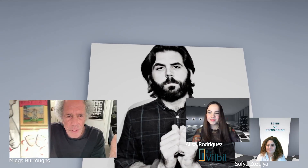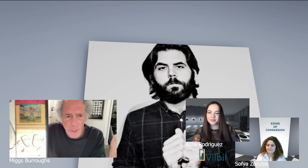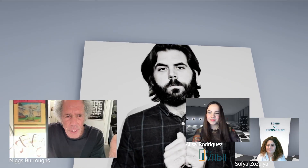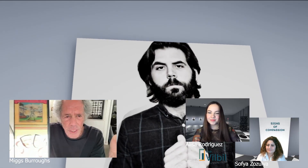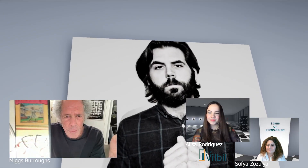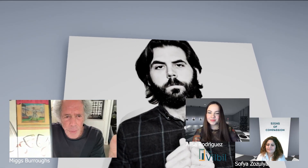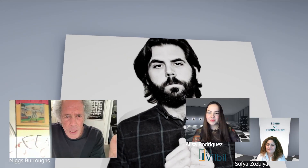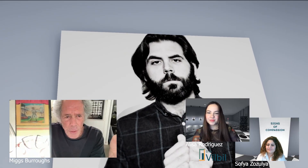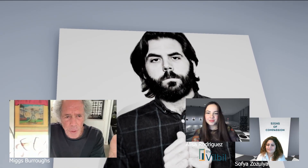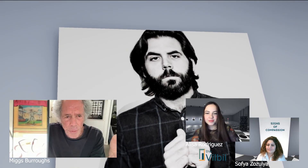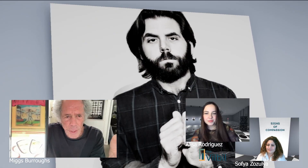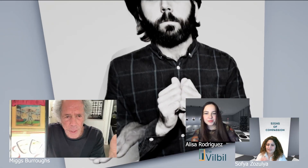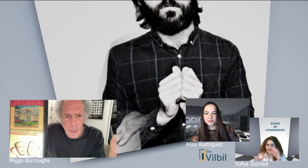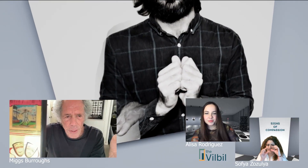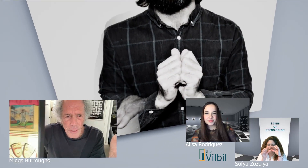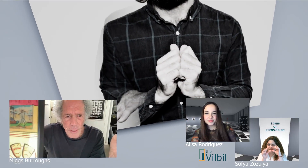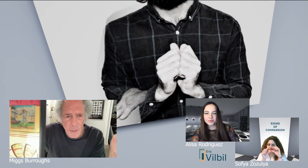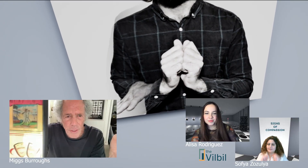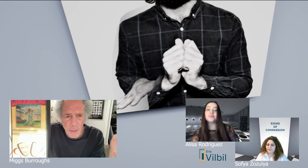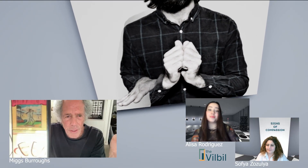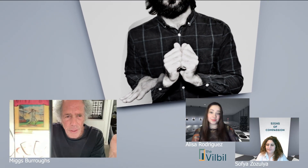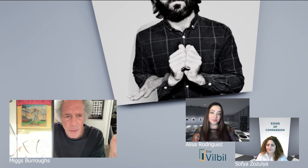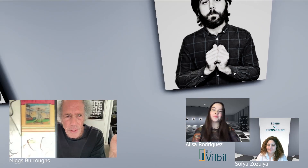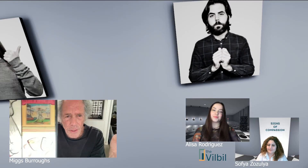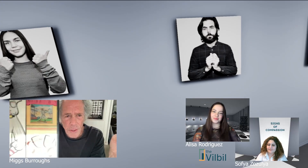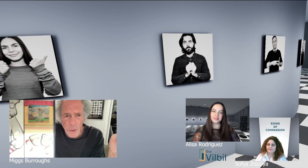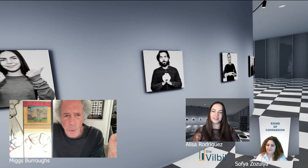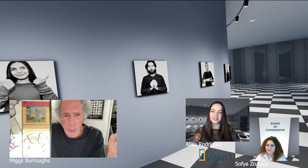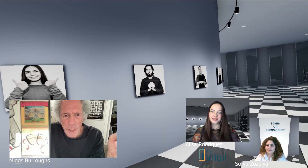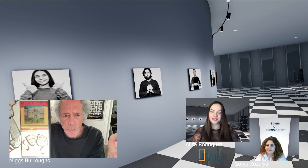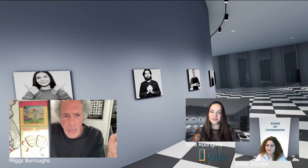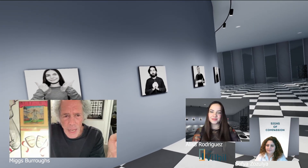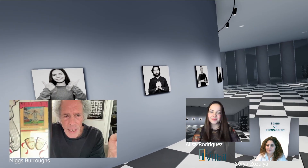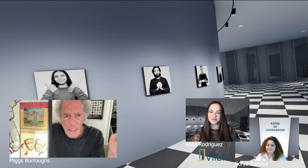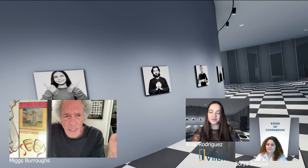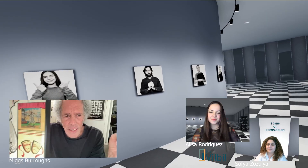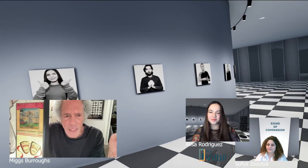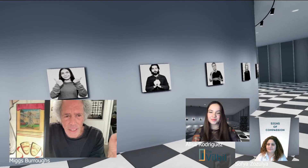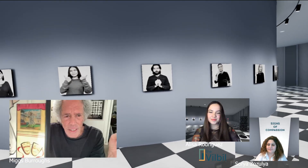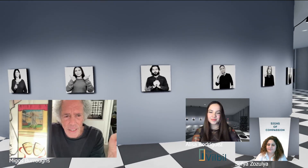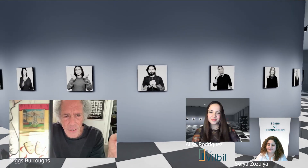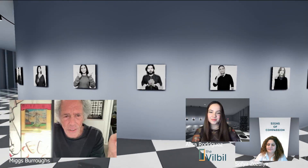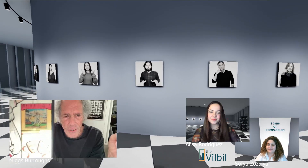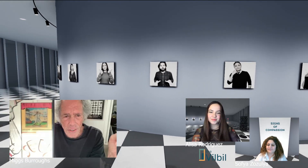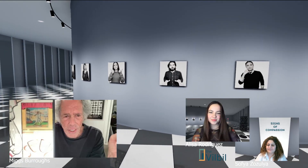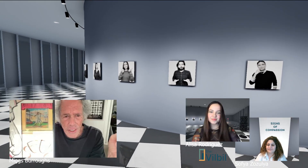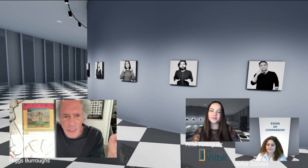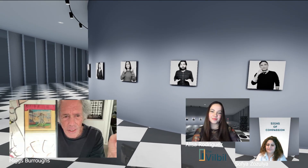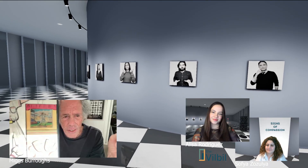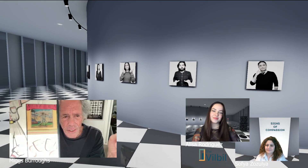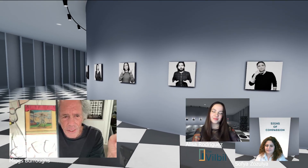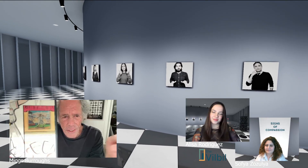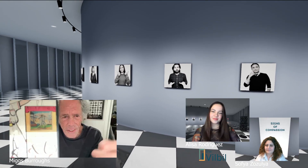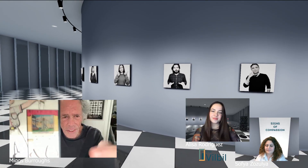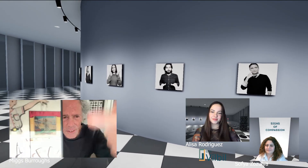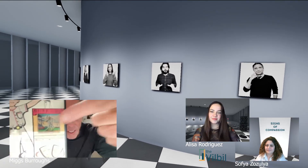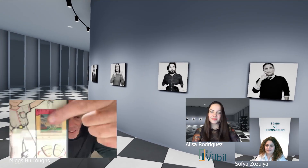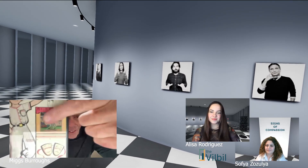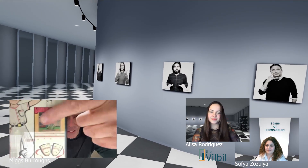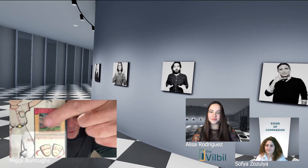see it. It's a baseball player swinging a bat. It's a little lenticular. Can you make out the little